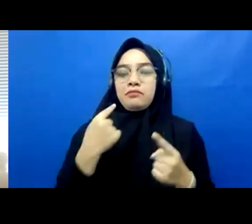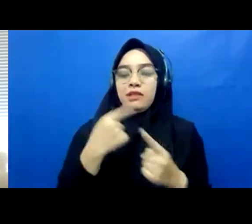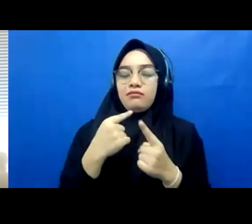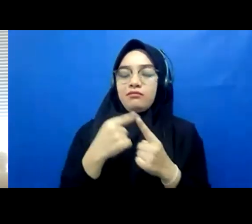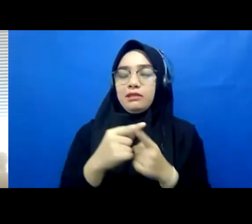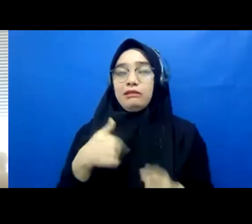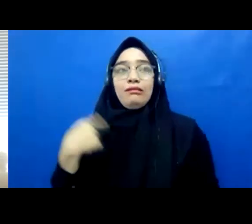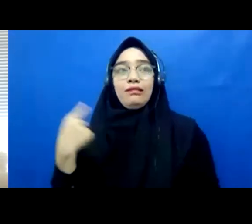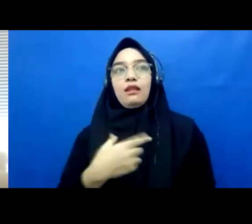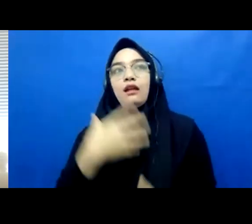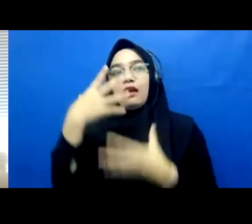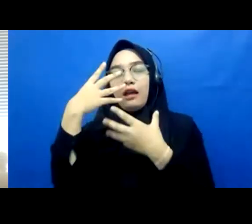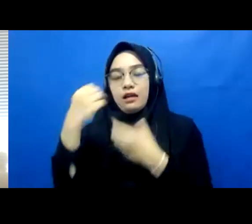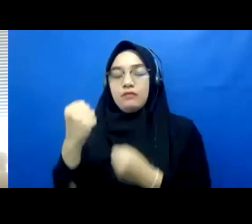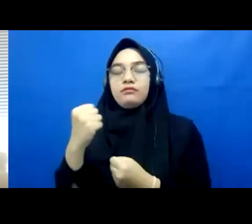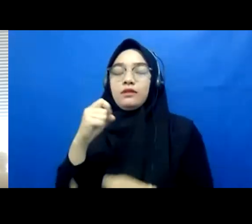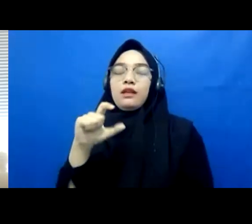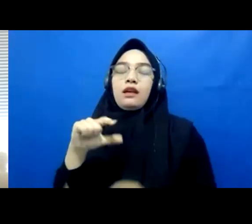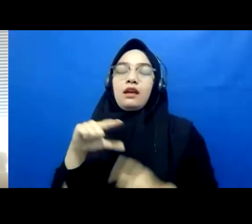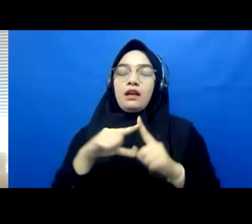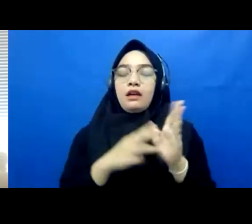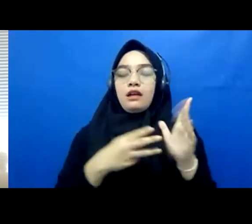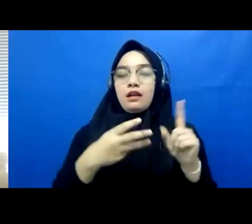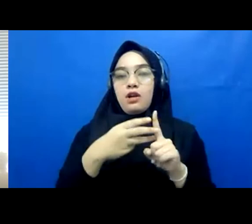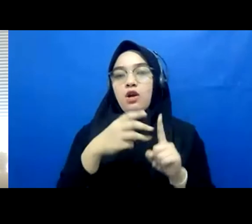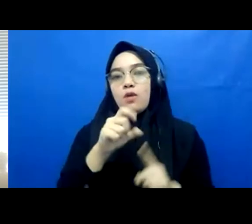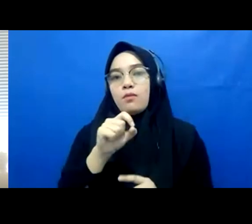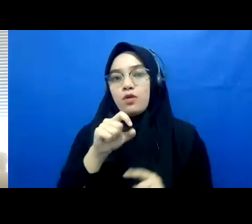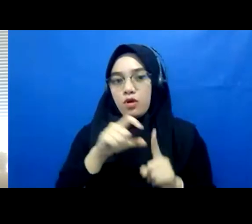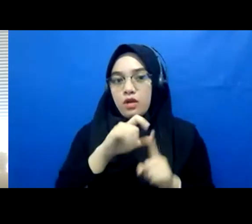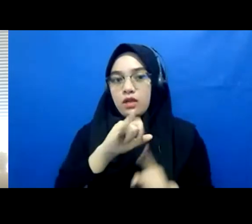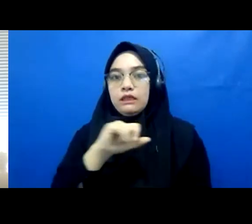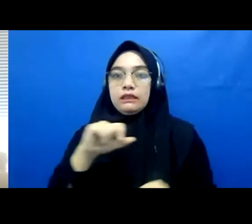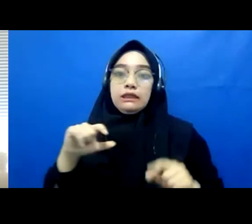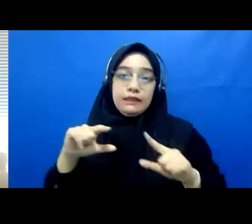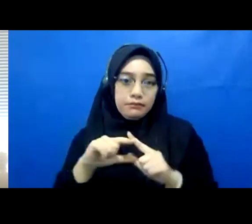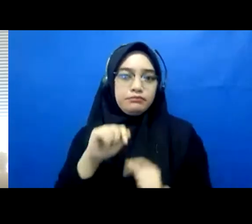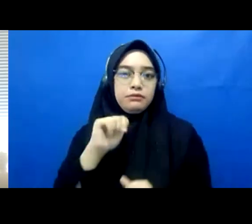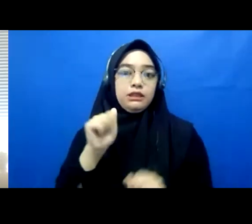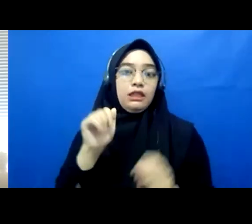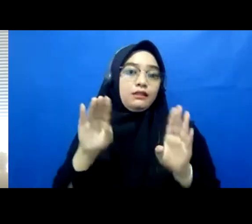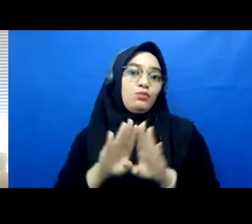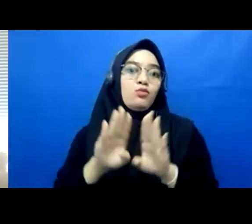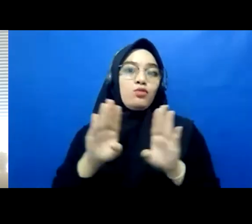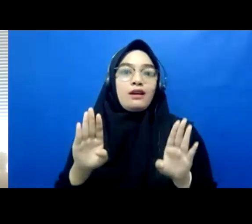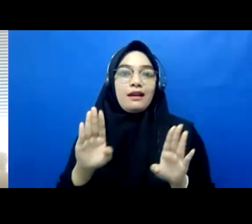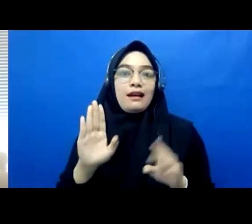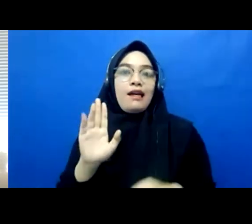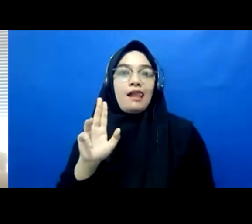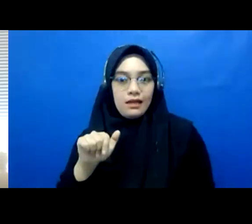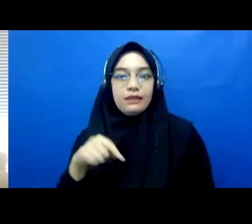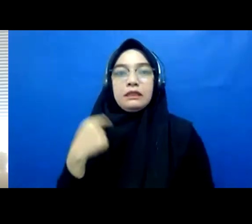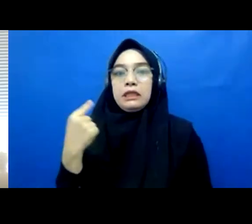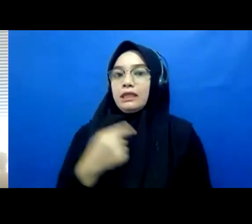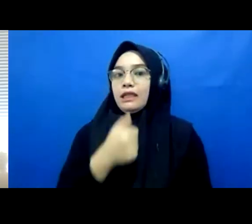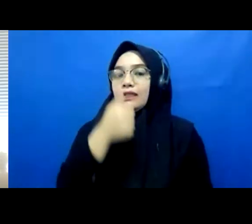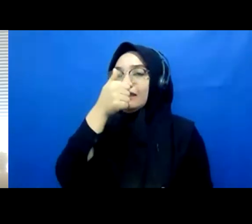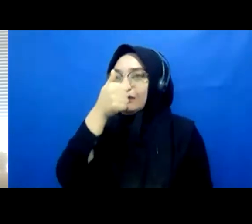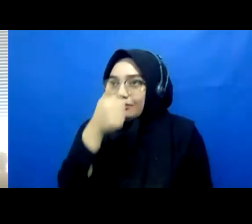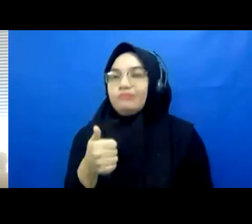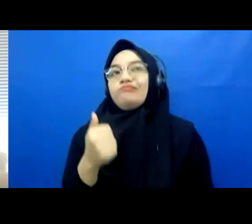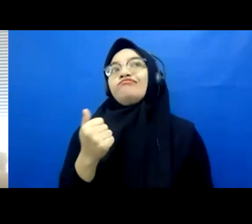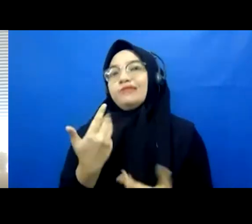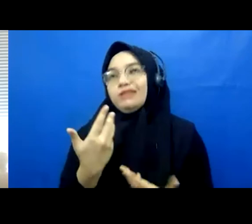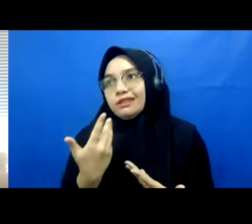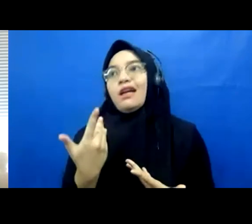Cambodia now open back again in the country, and we hope the tourists coming back and social business getting better.